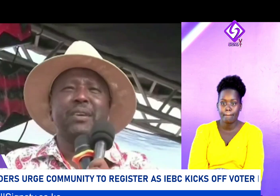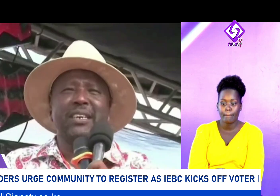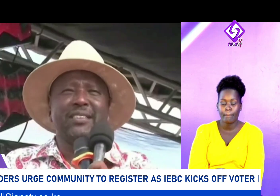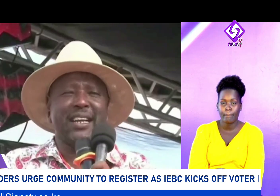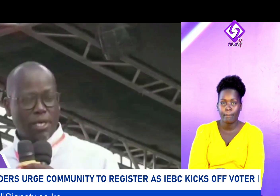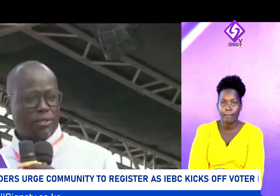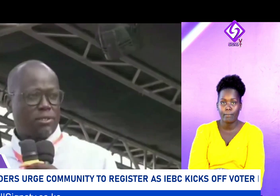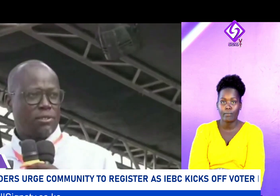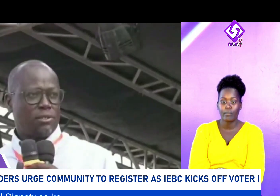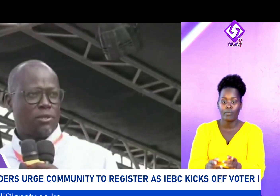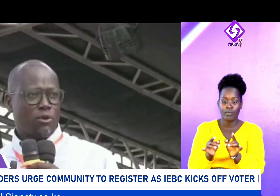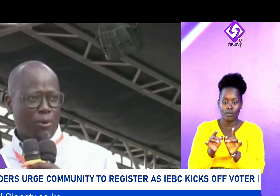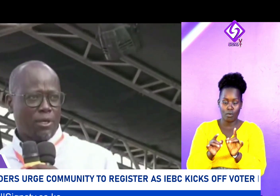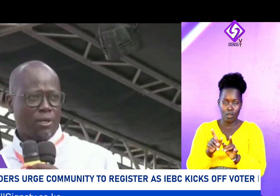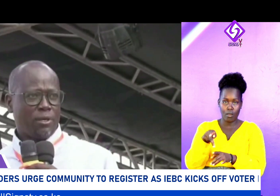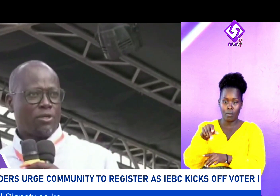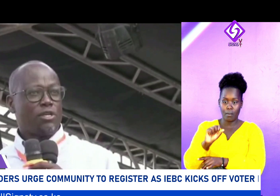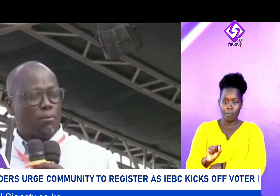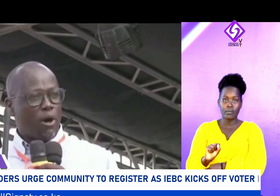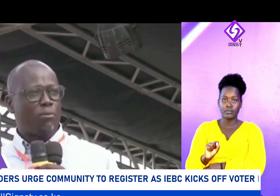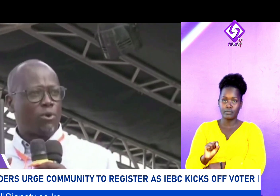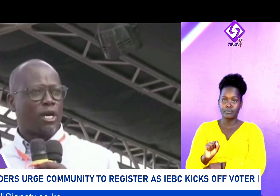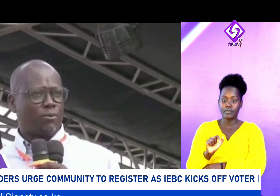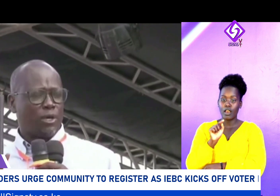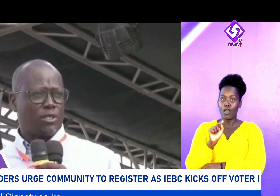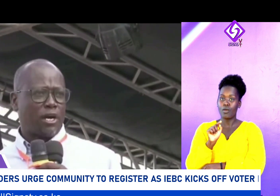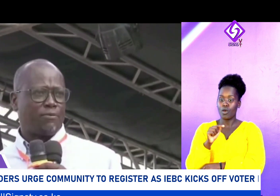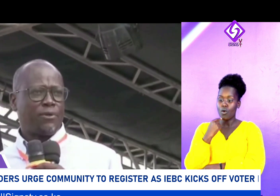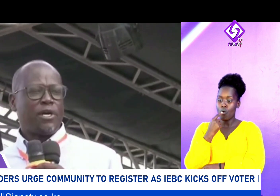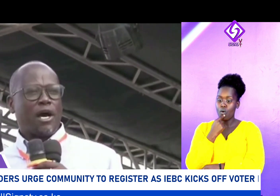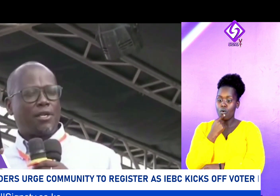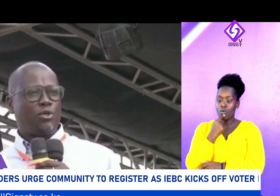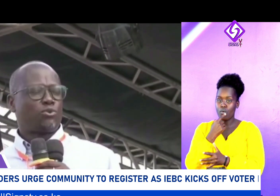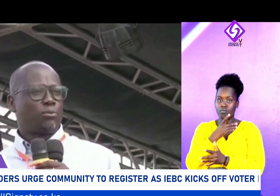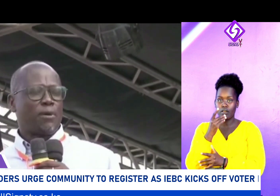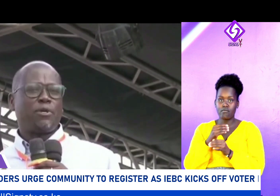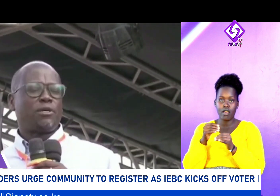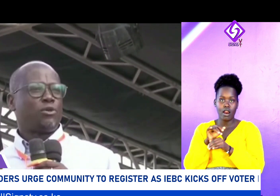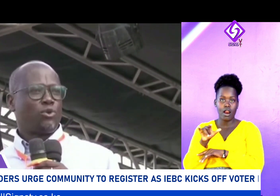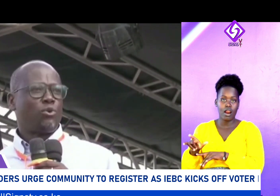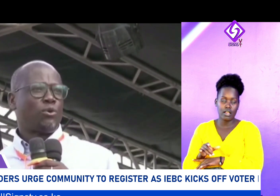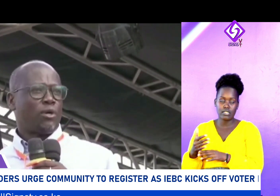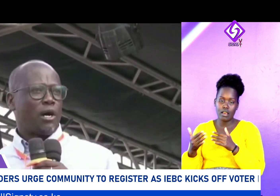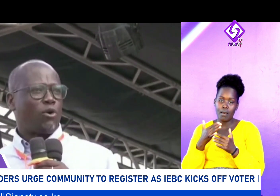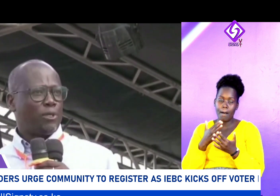Na PS Umi, nyinyi ambao mko na kwa nchi kafu, I need you to maybe do a